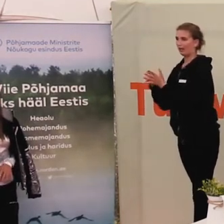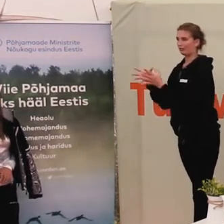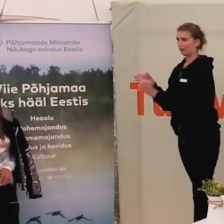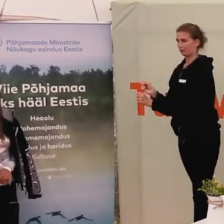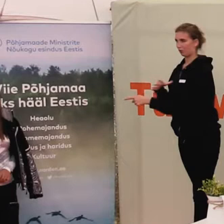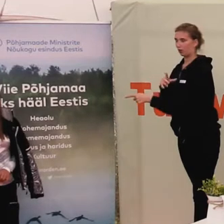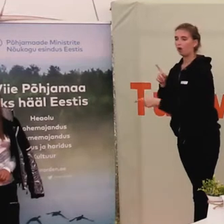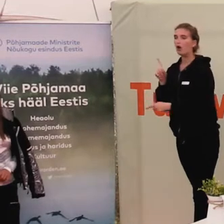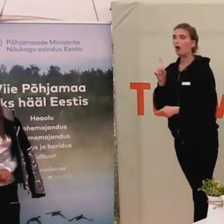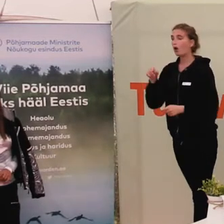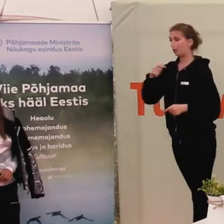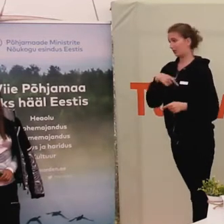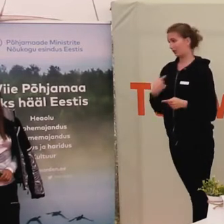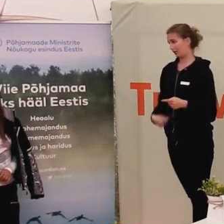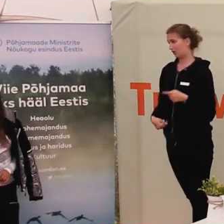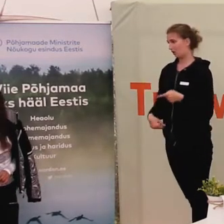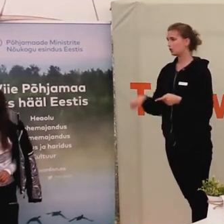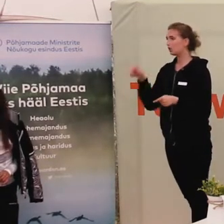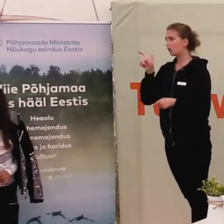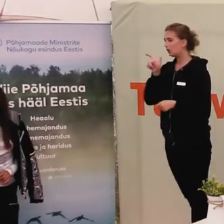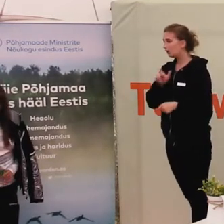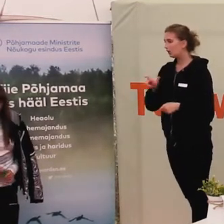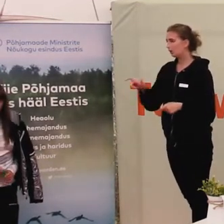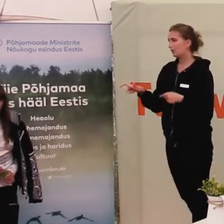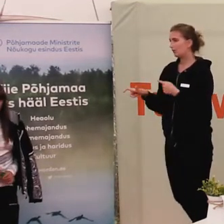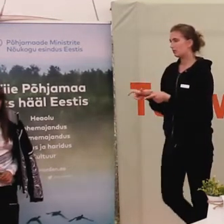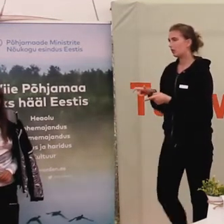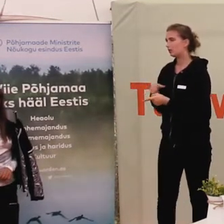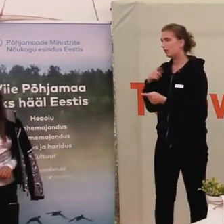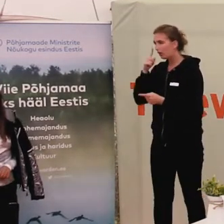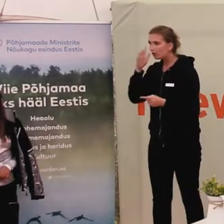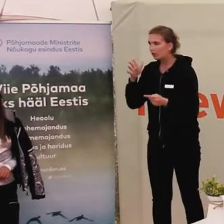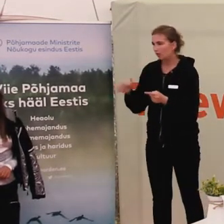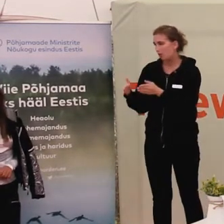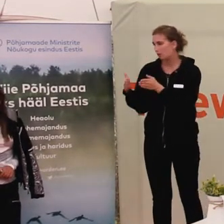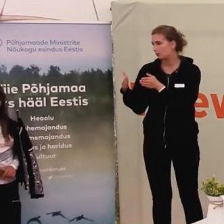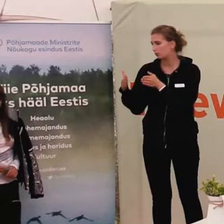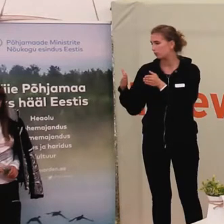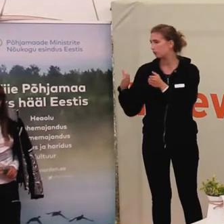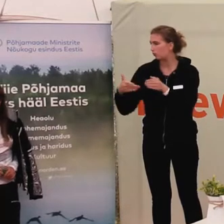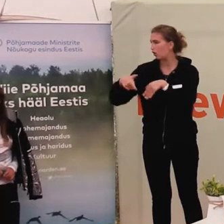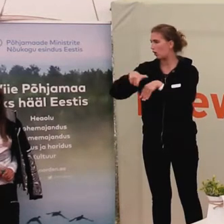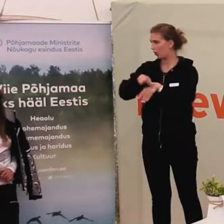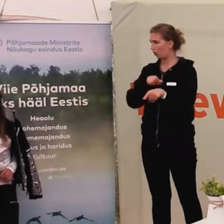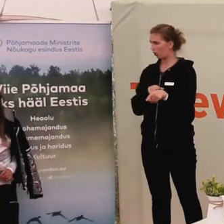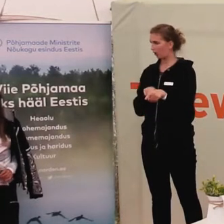In fact, in China, people are more and more climate-minded. So there's a social pressure towards their